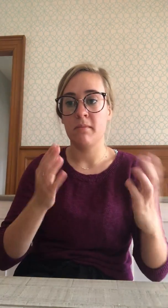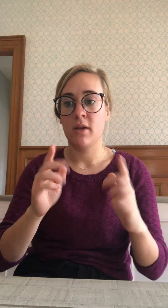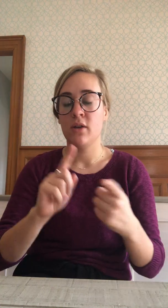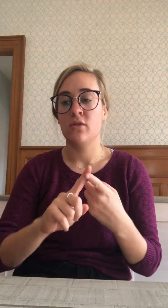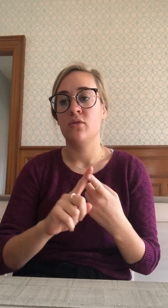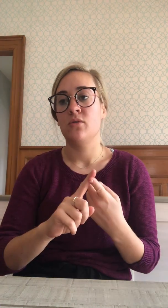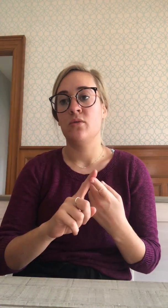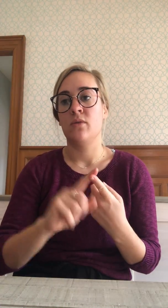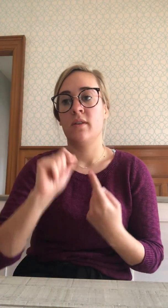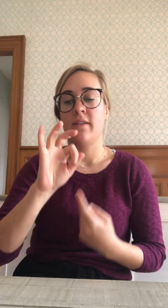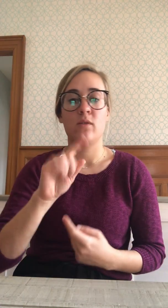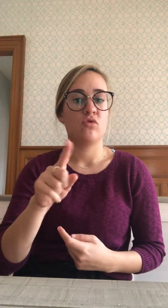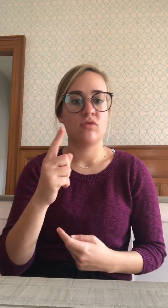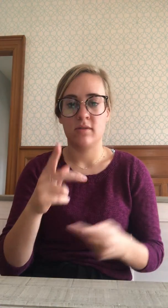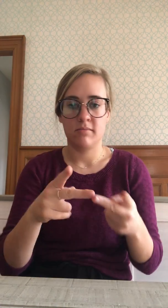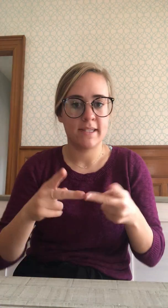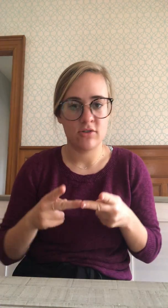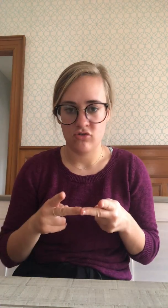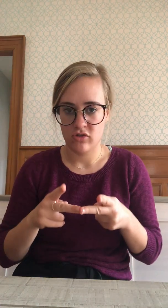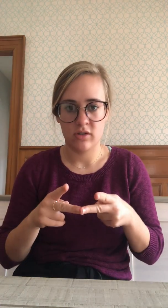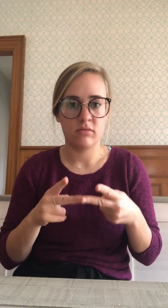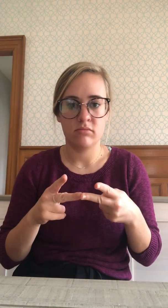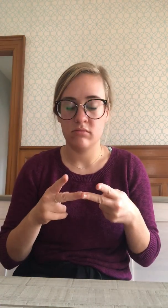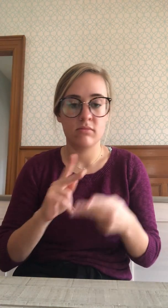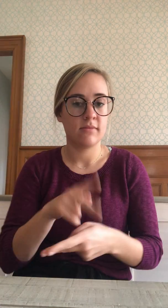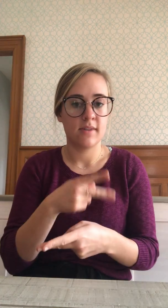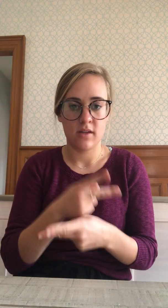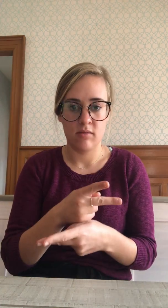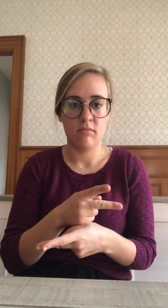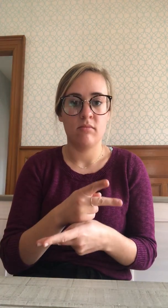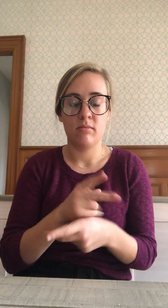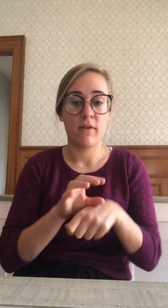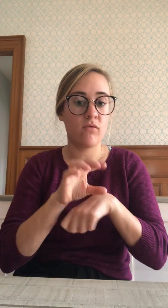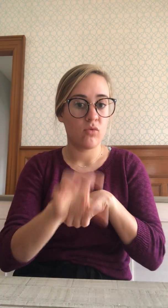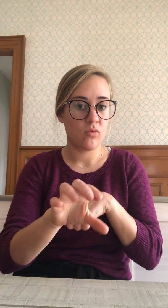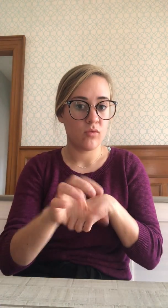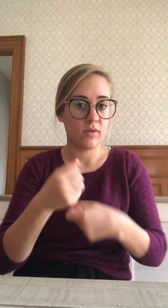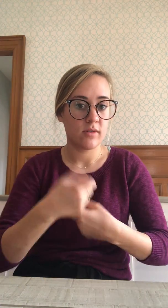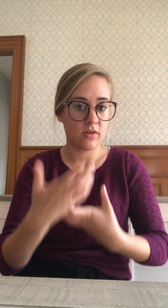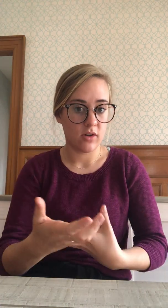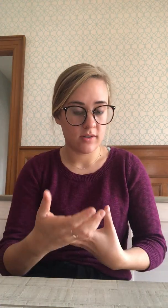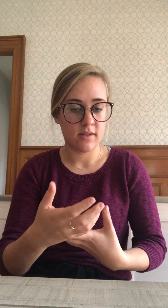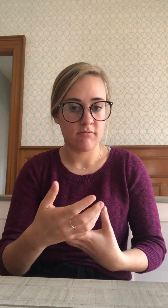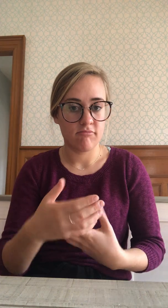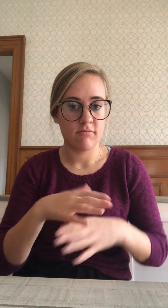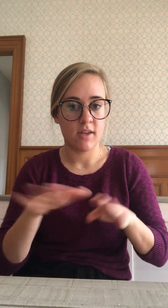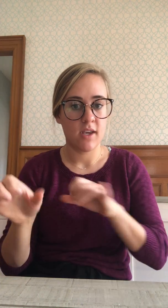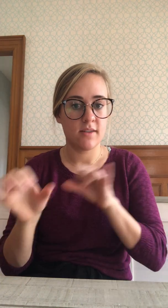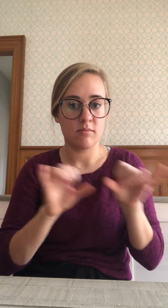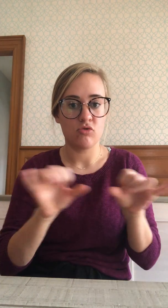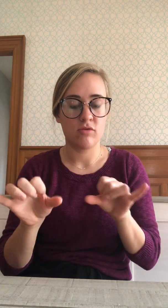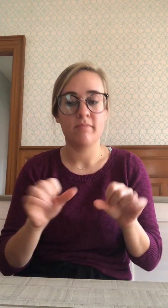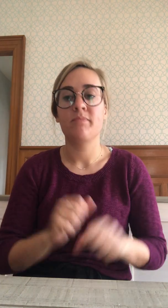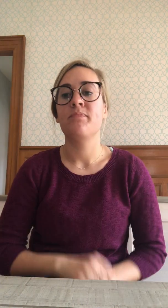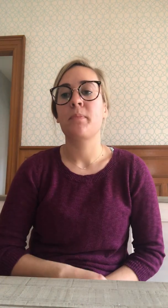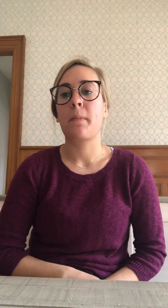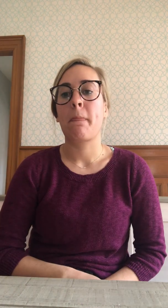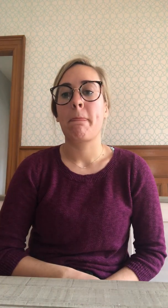a positioning type of force that was causing the asymmetry. Now, if it's just a